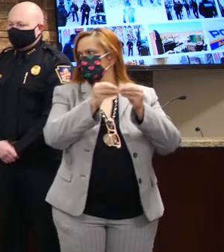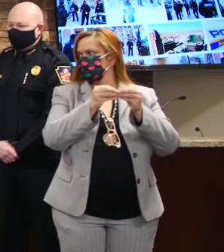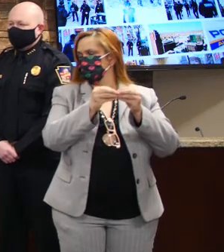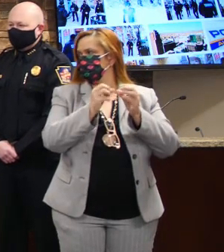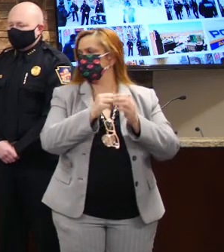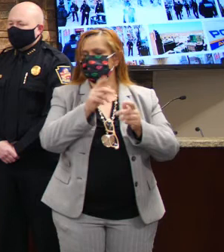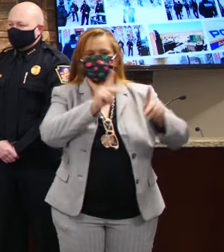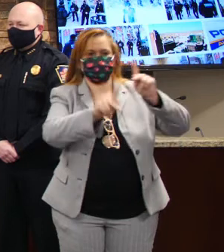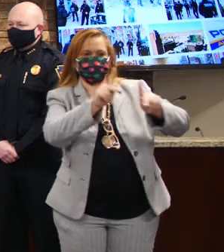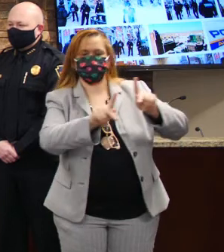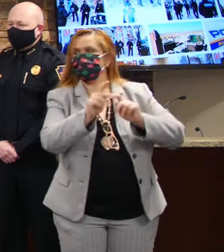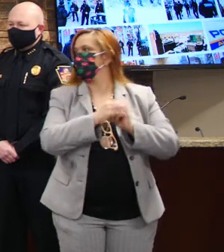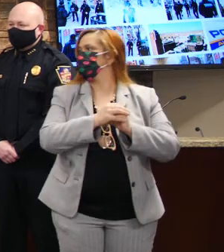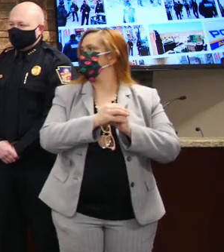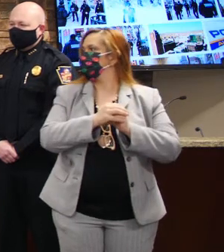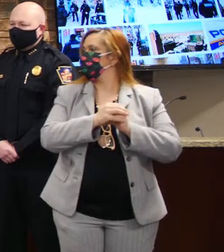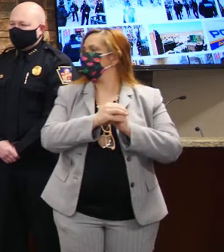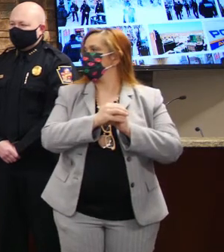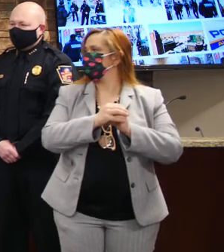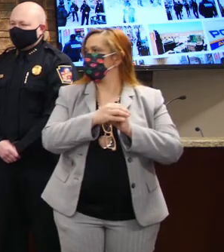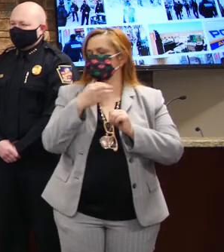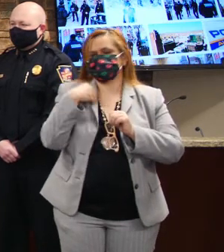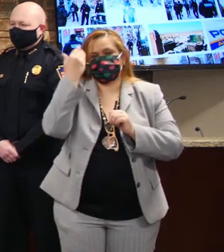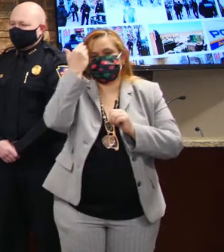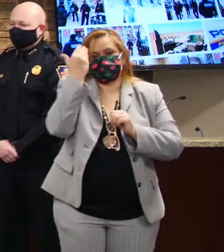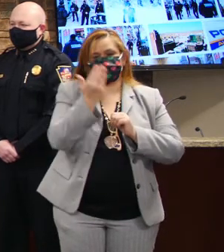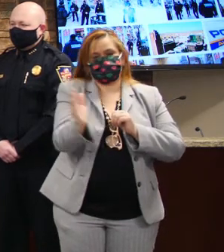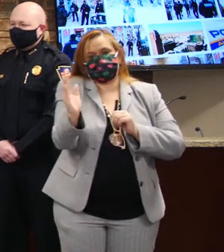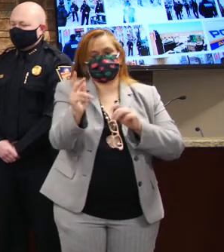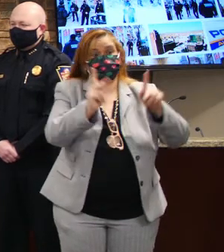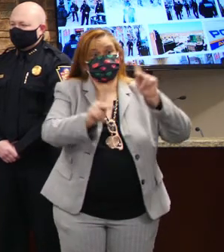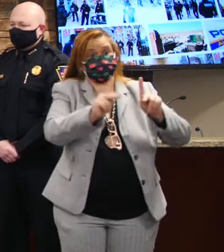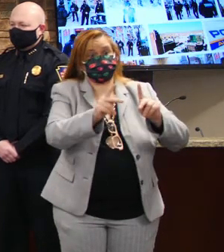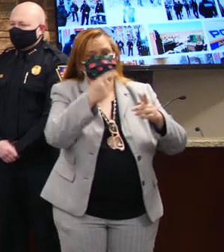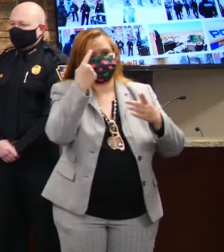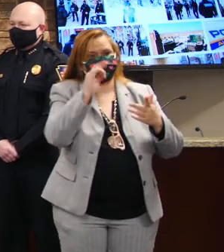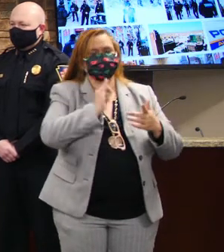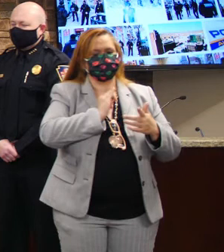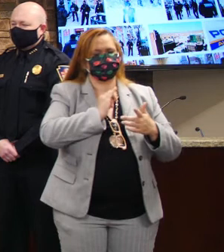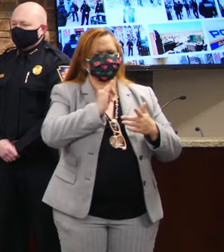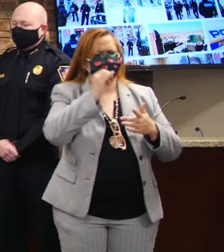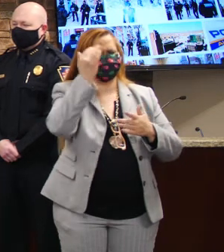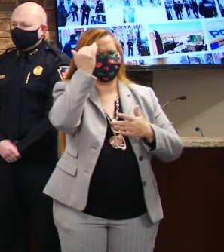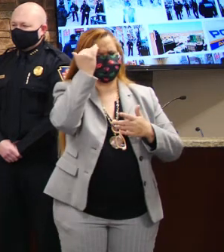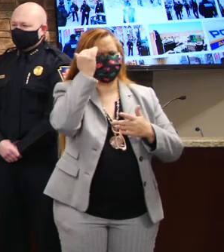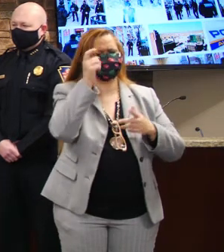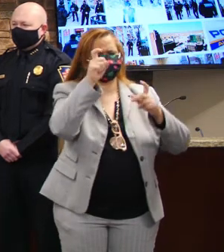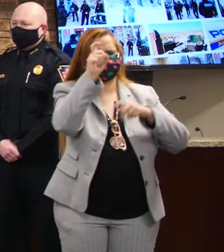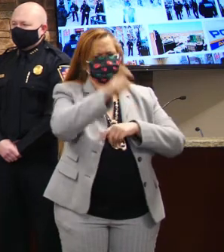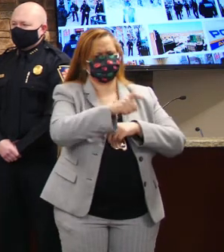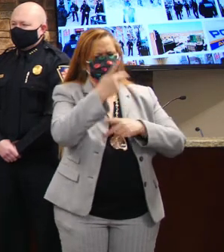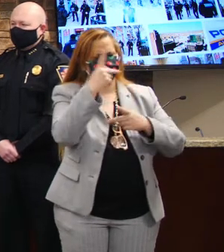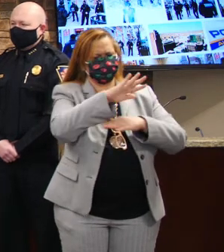people. Because, and honestly, a lot of people don't trust APD. So this is a start. This is a start,